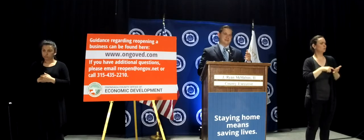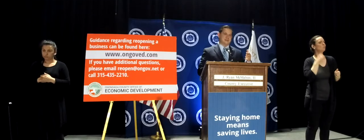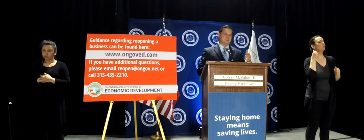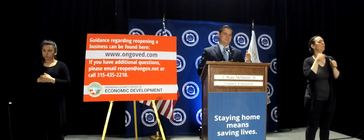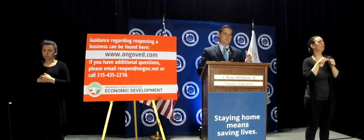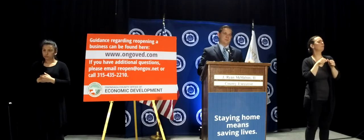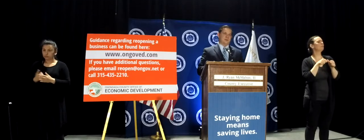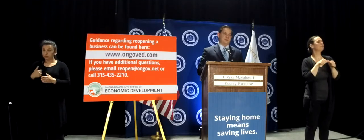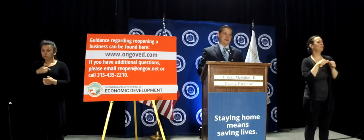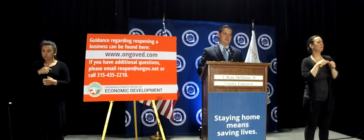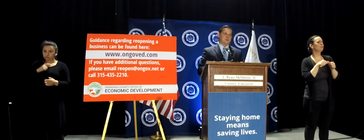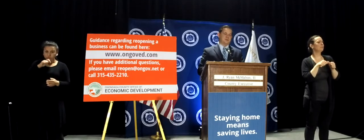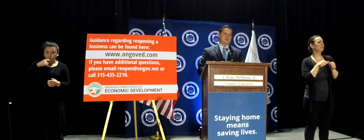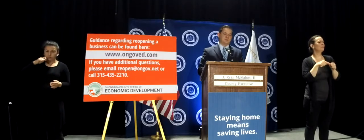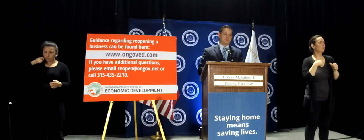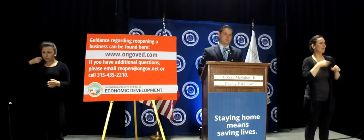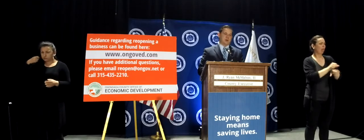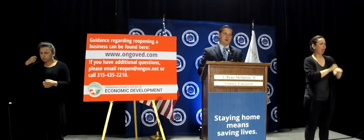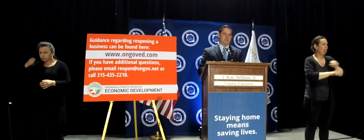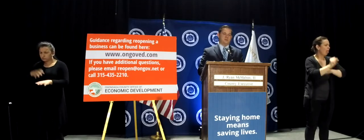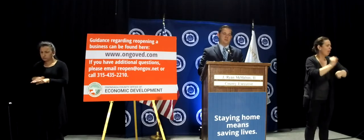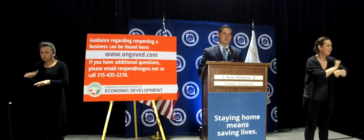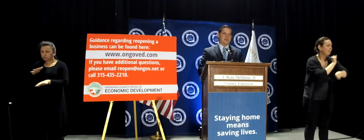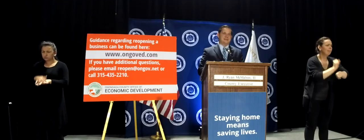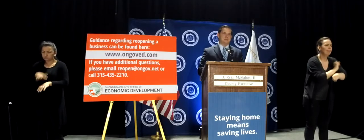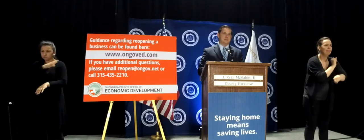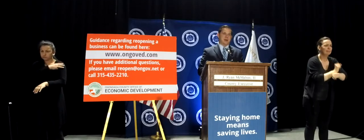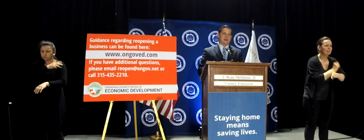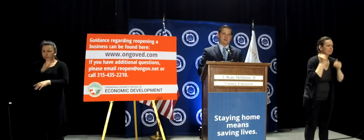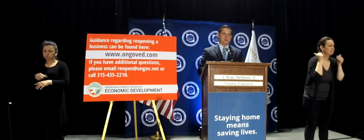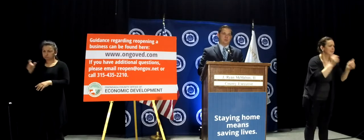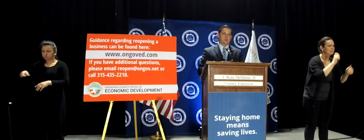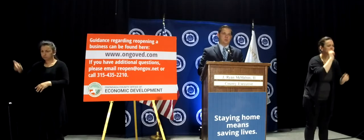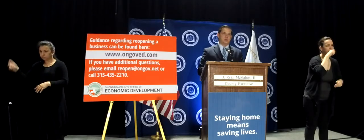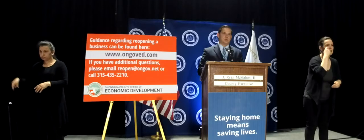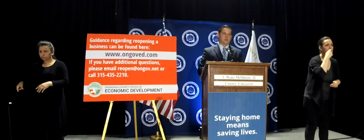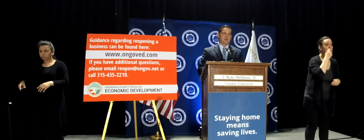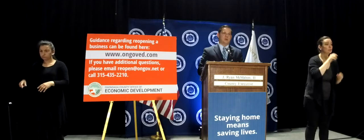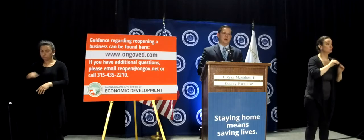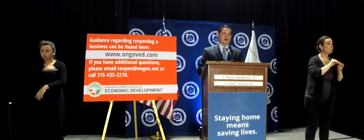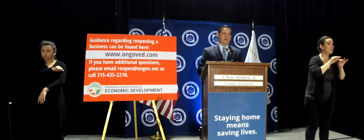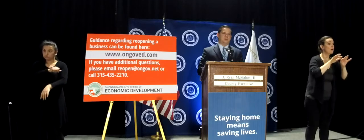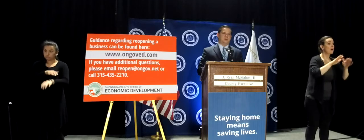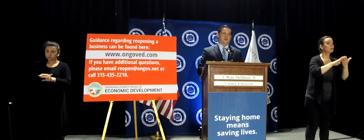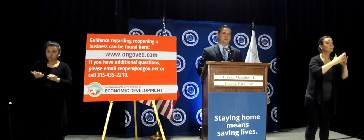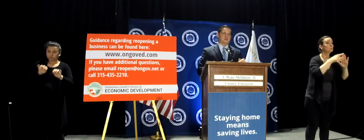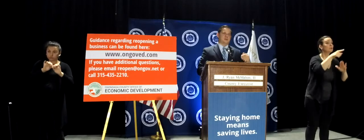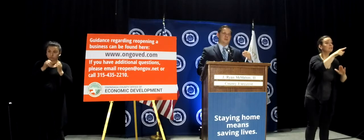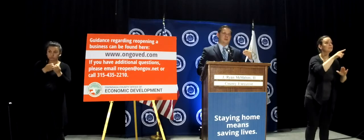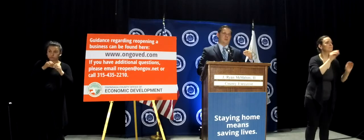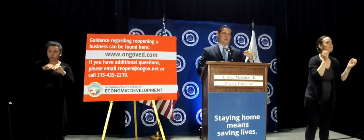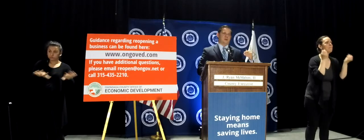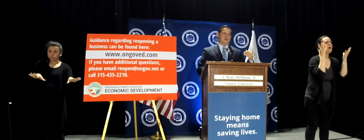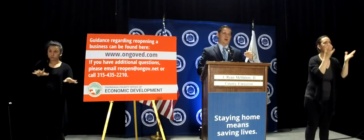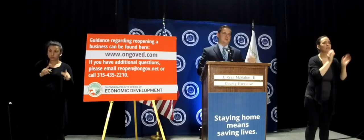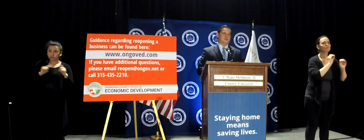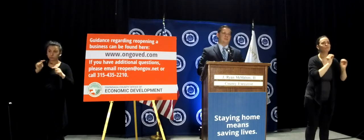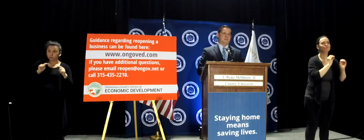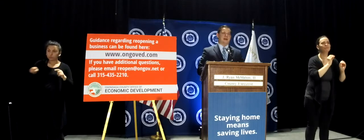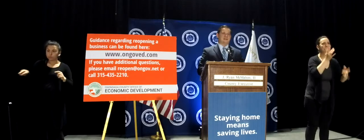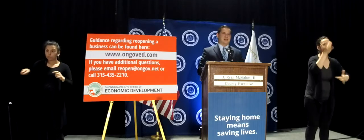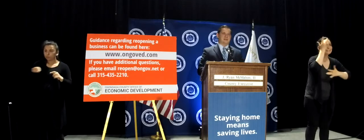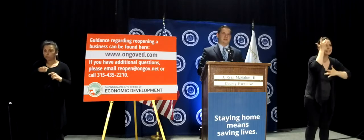much testing that some of these community spread numbers may be asymptomatic individuals too, because